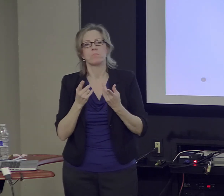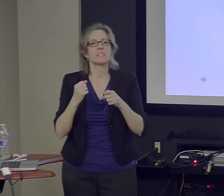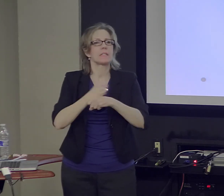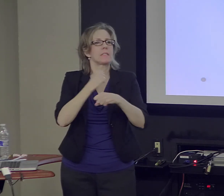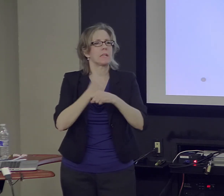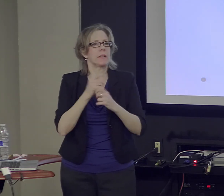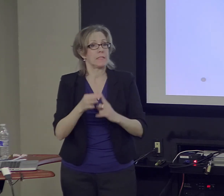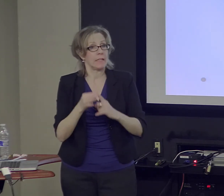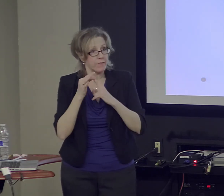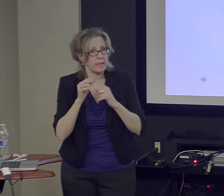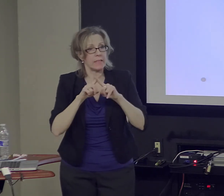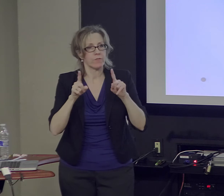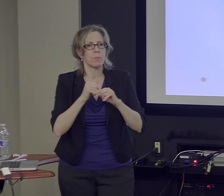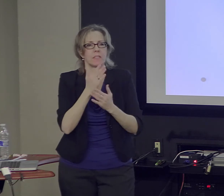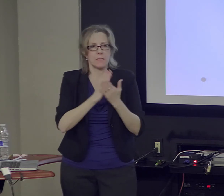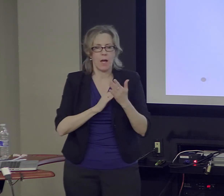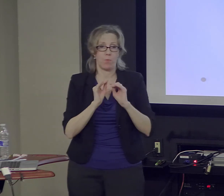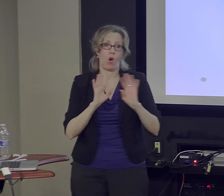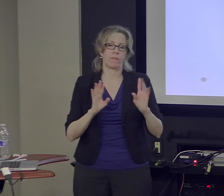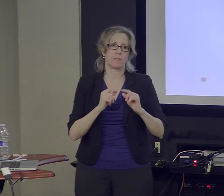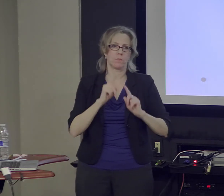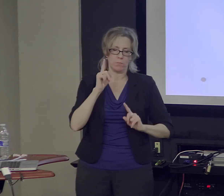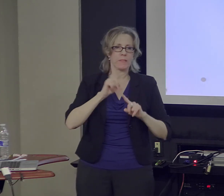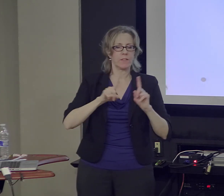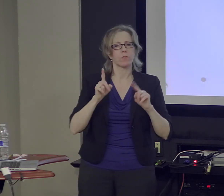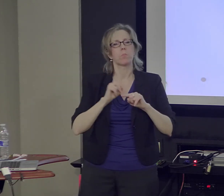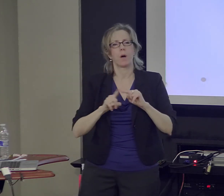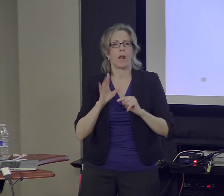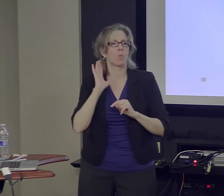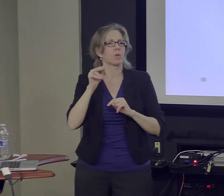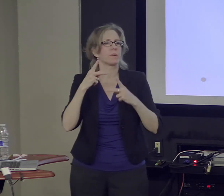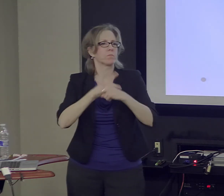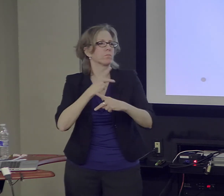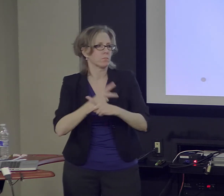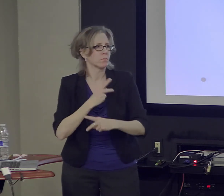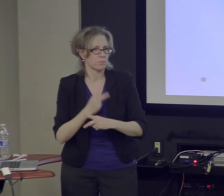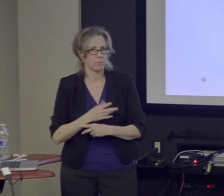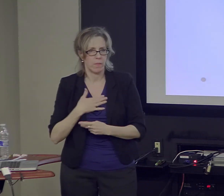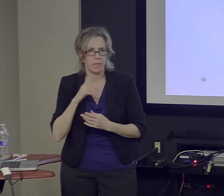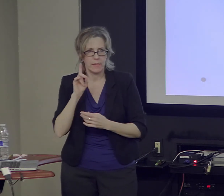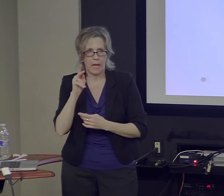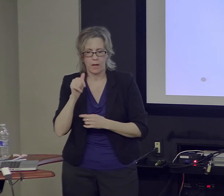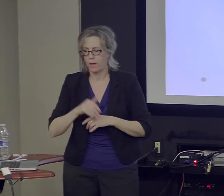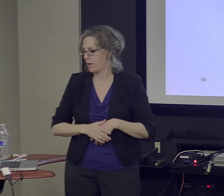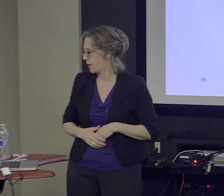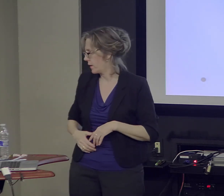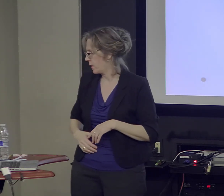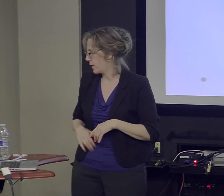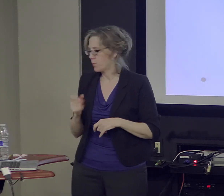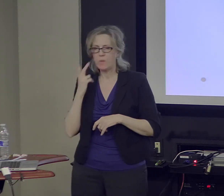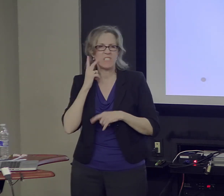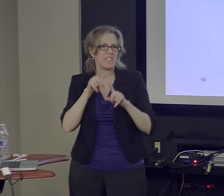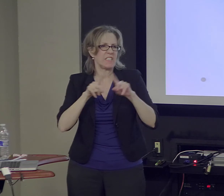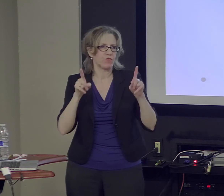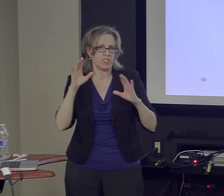sign language versus the blue shows how many preferred watching it in international sign language.